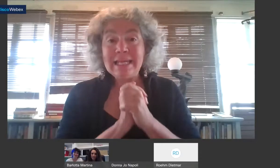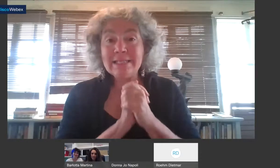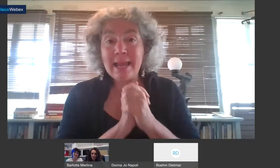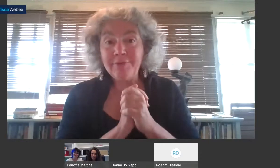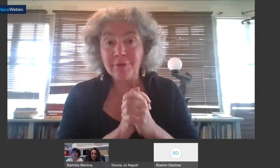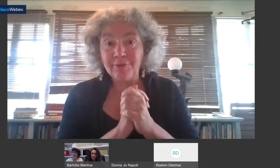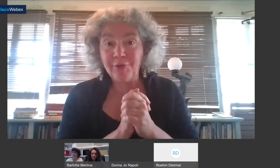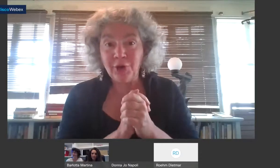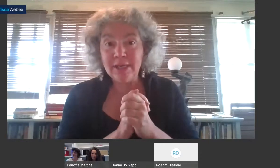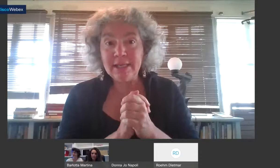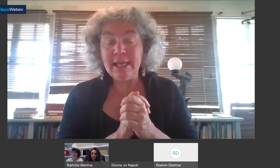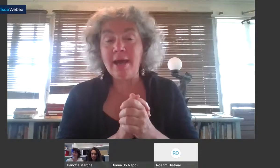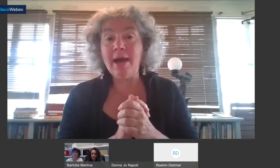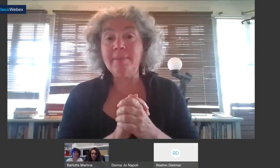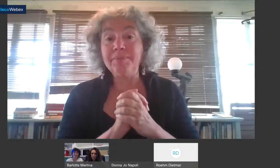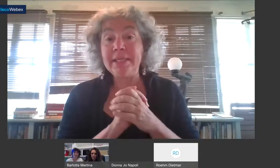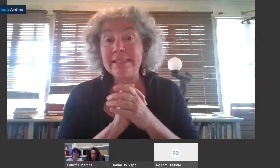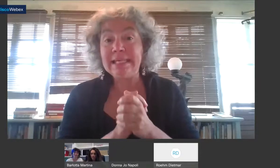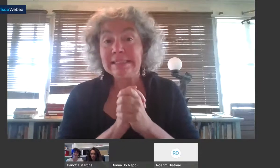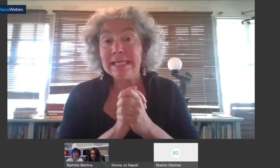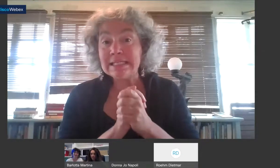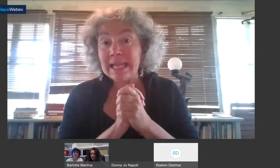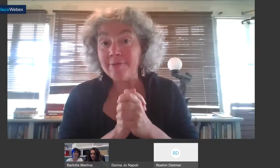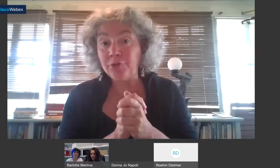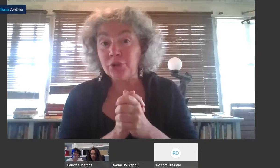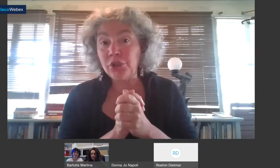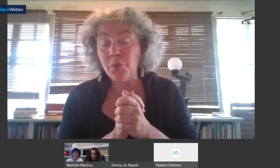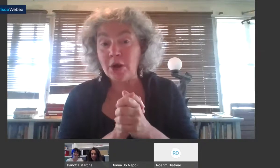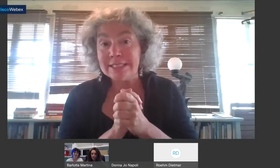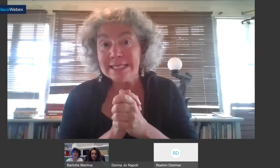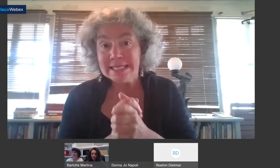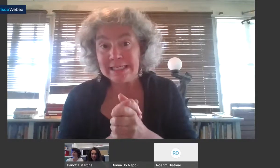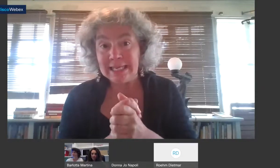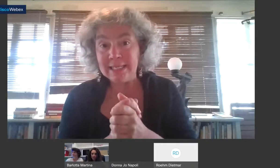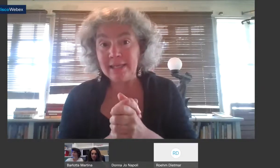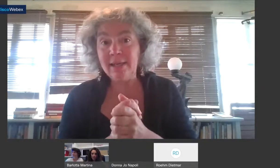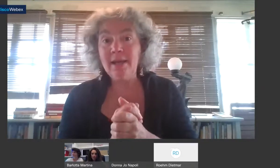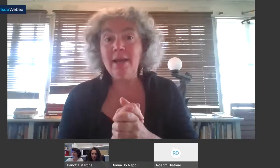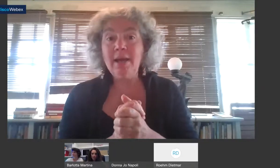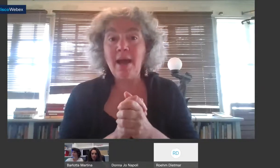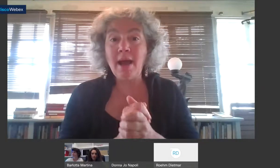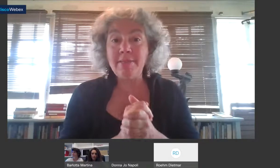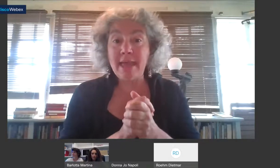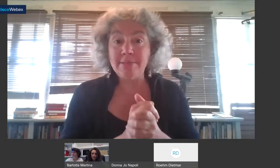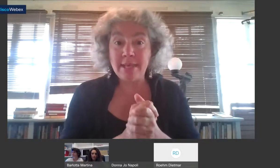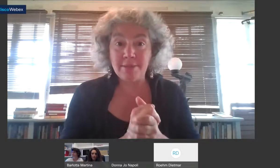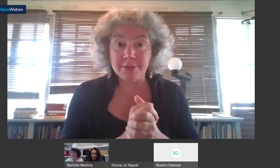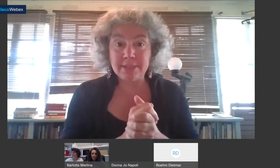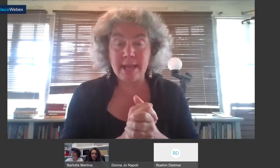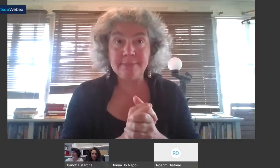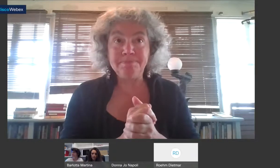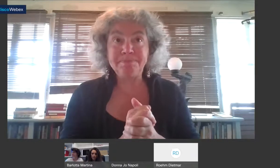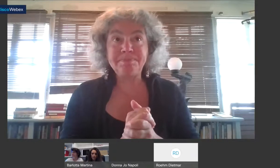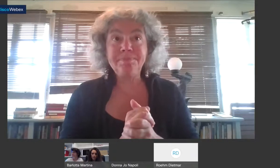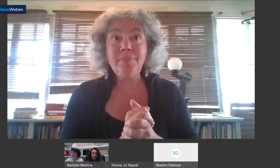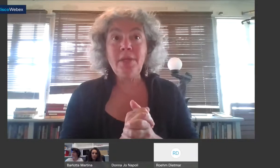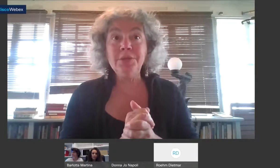less effortful. It takes less effort to articulate it than the other sign. So,